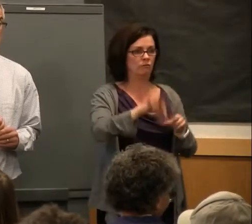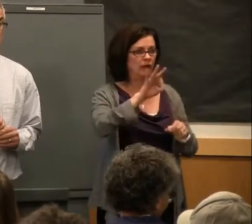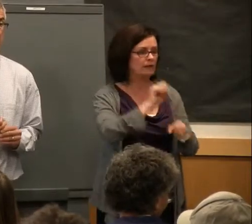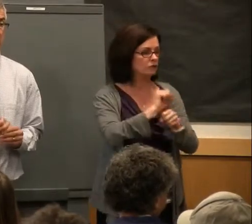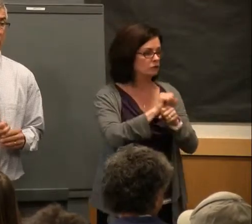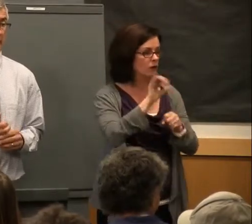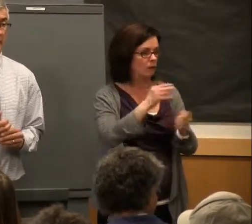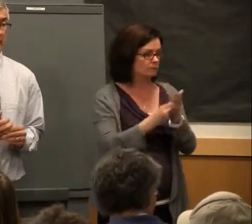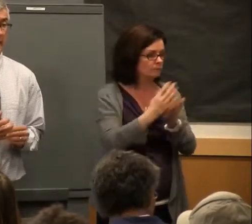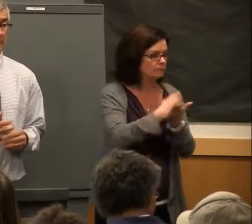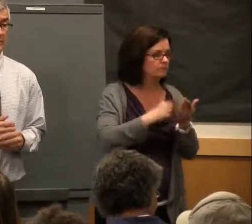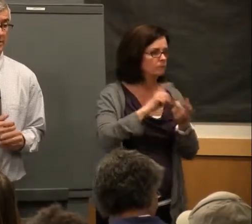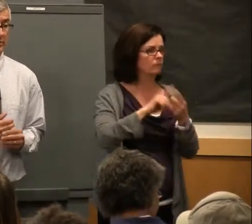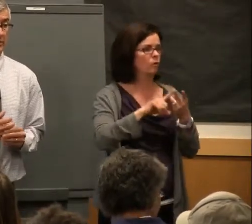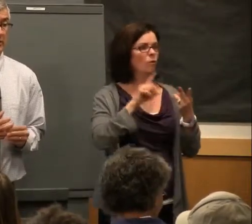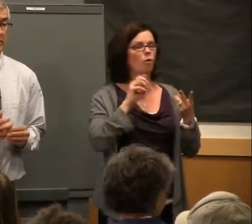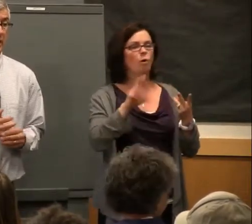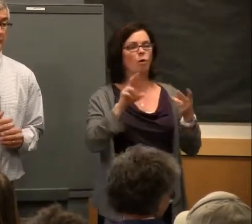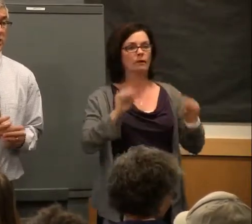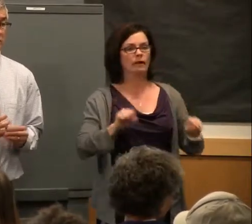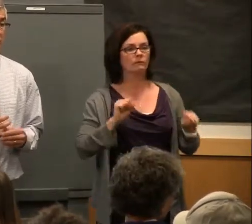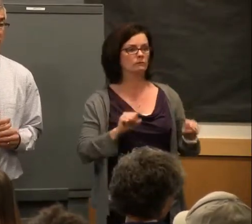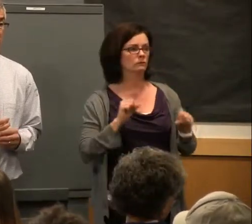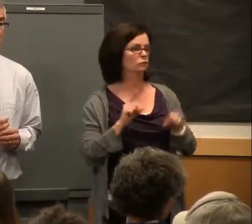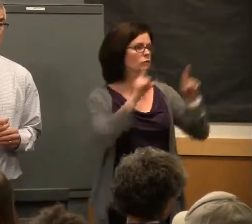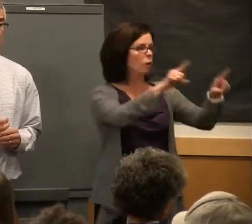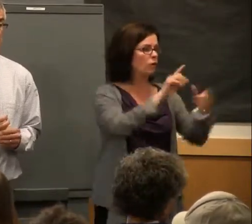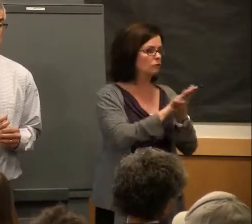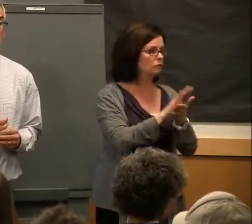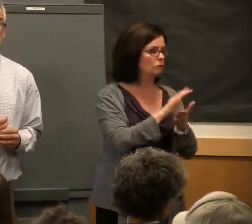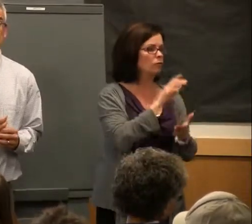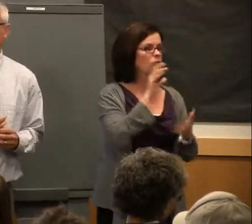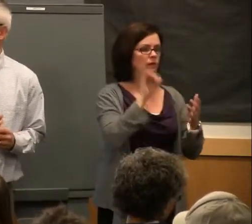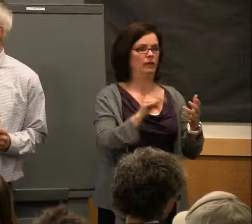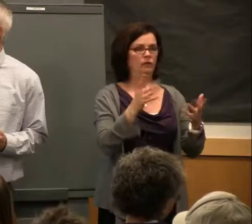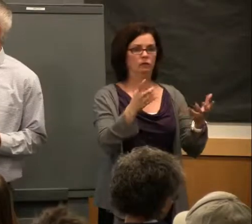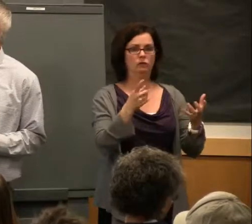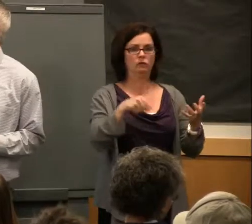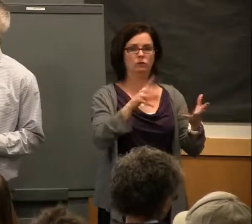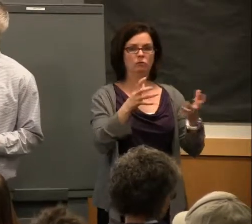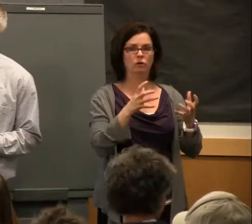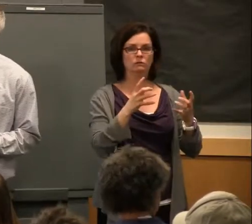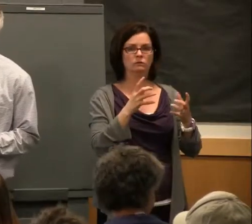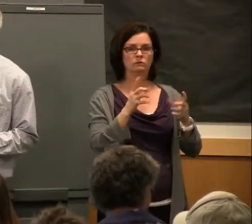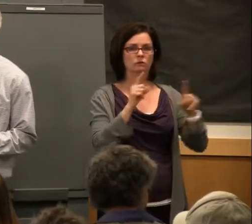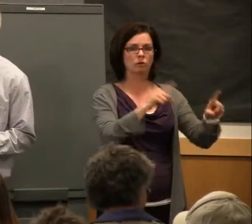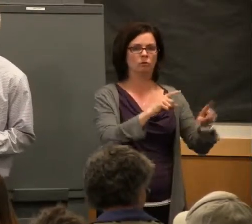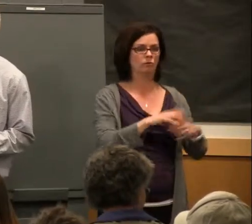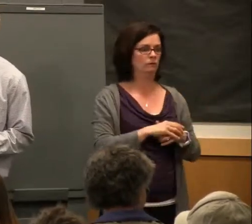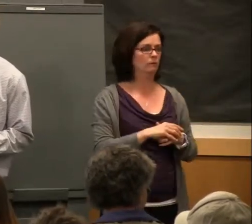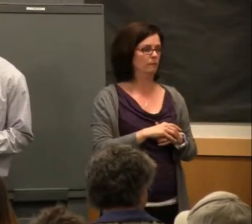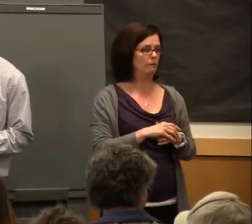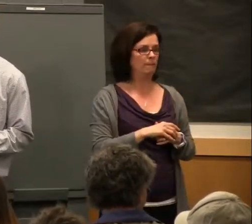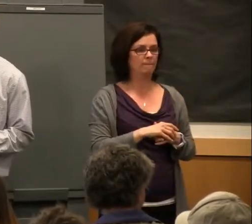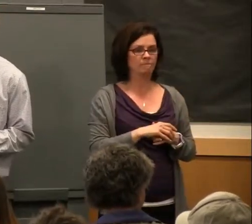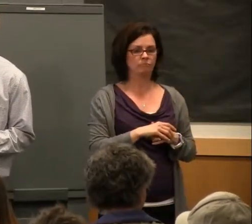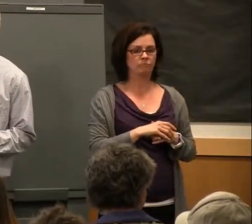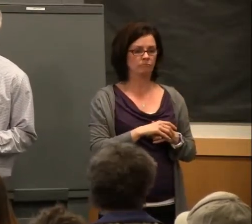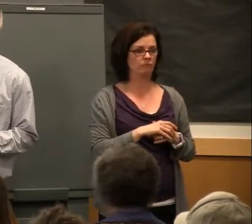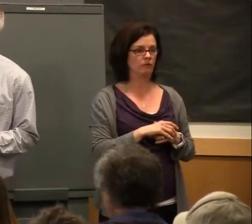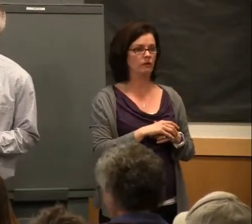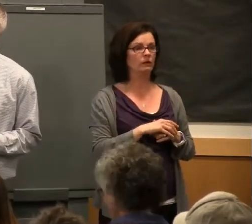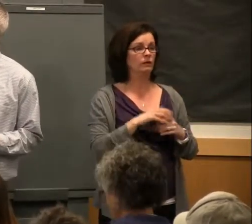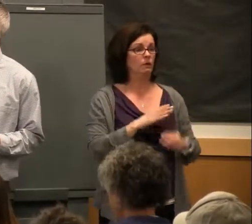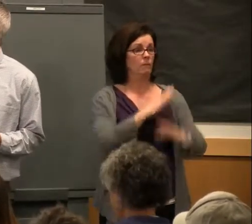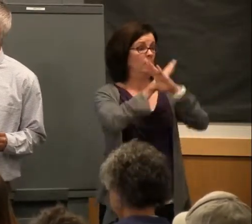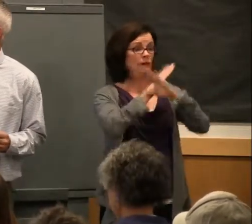gainful employment or being able to go to the school that you want to go to. So, those